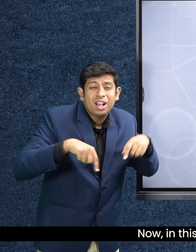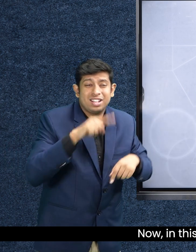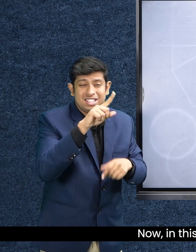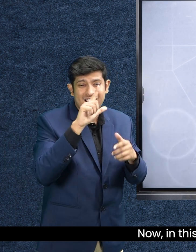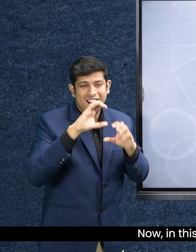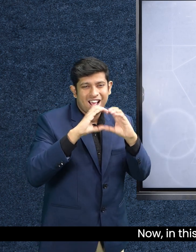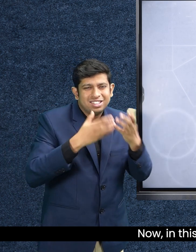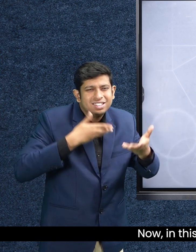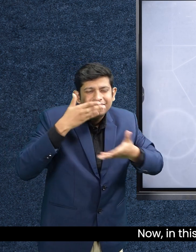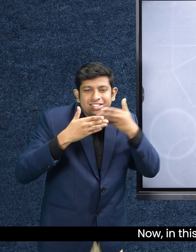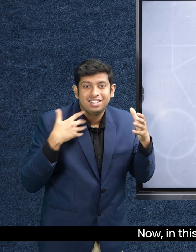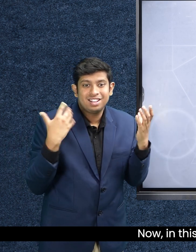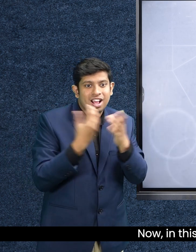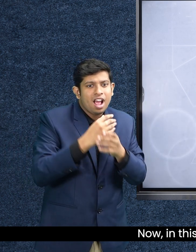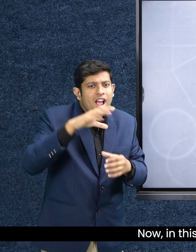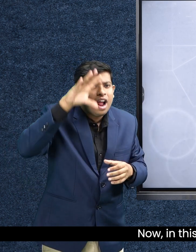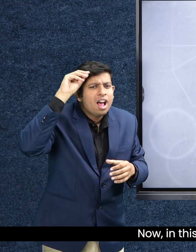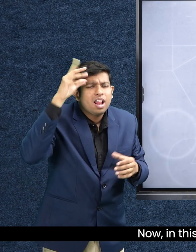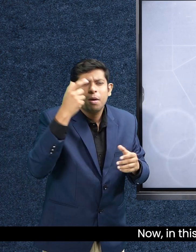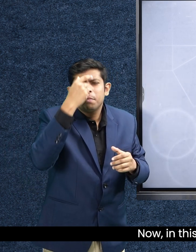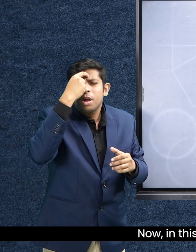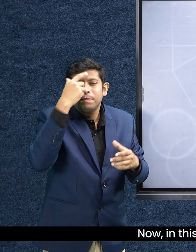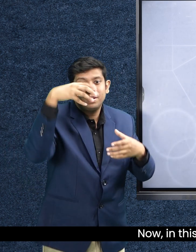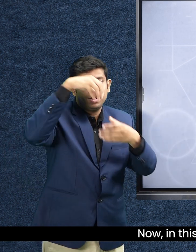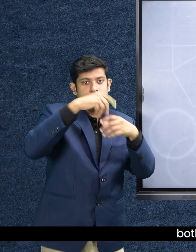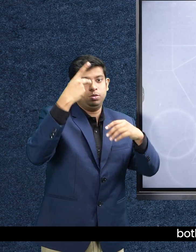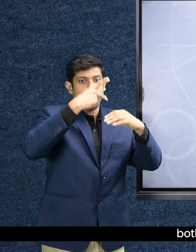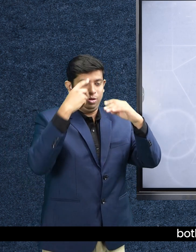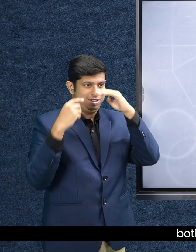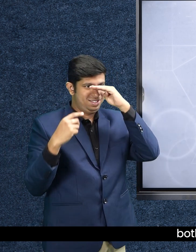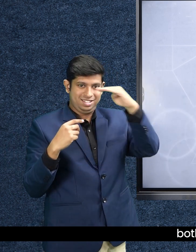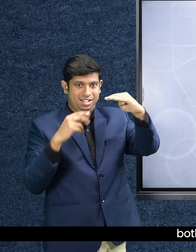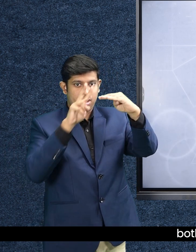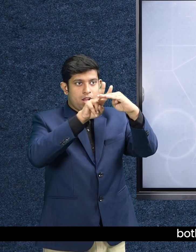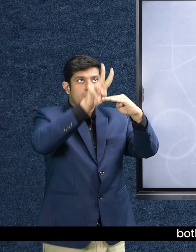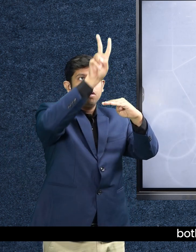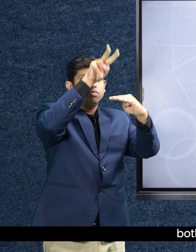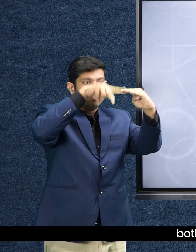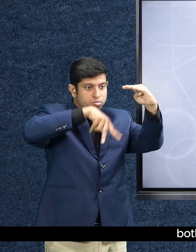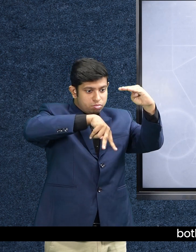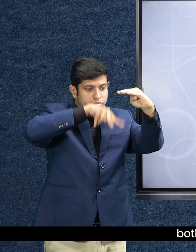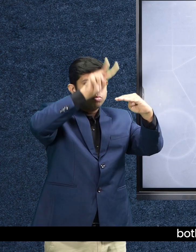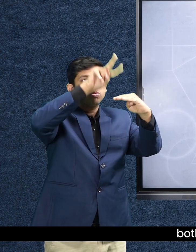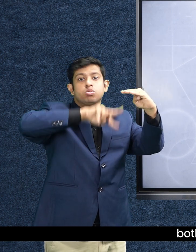Now, in this session, we will learn problems on both elevation and depression.